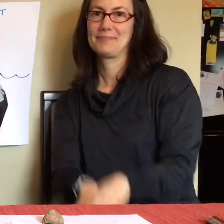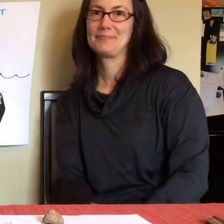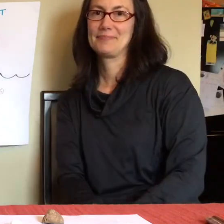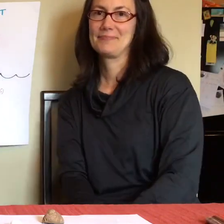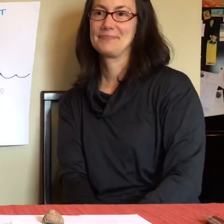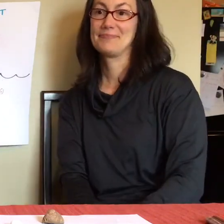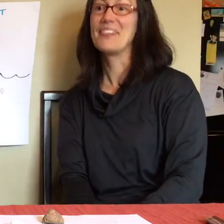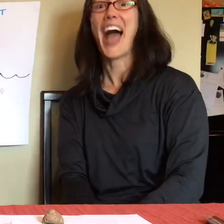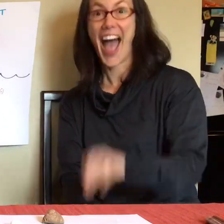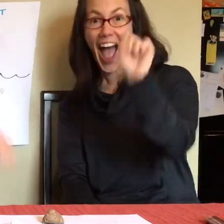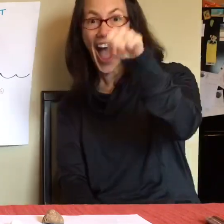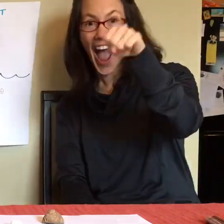It floats.